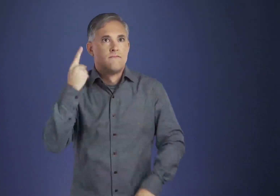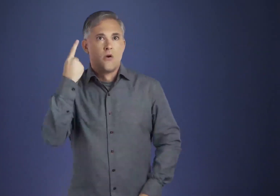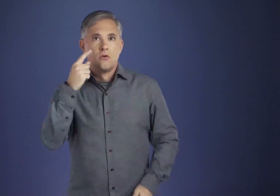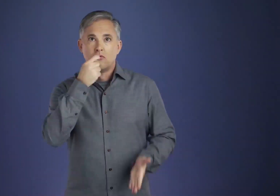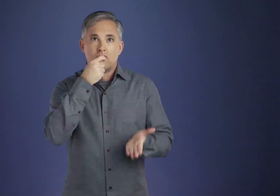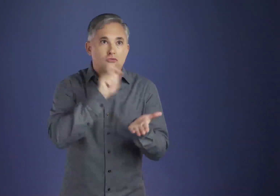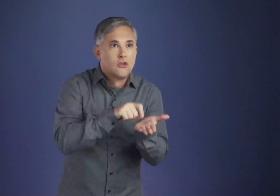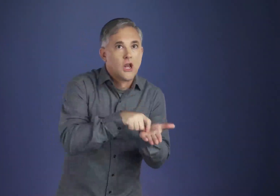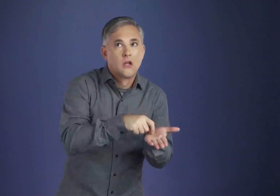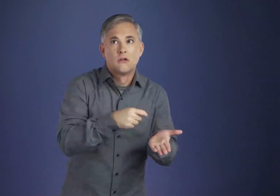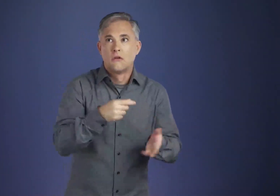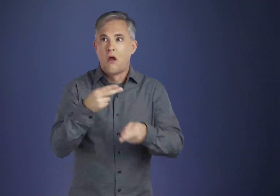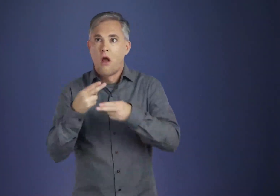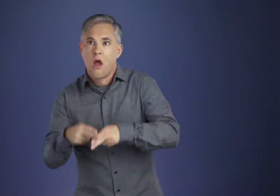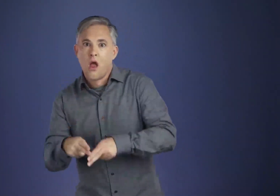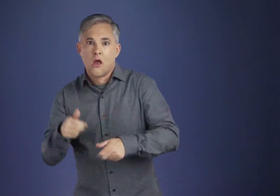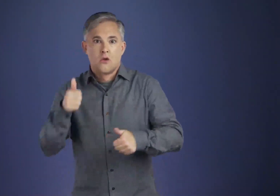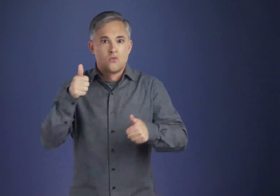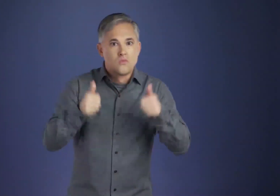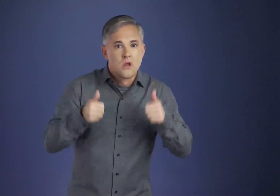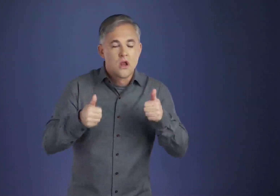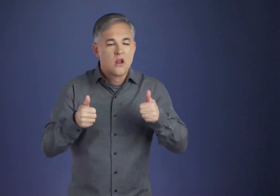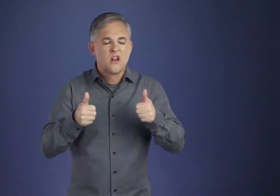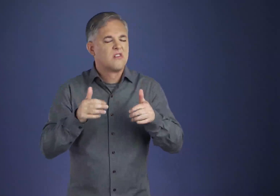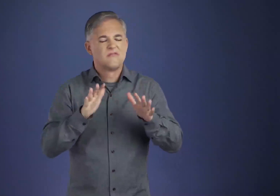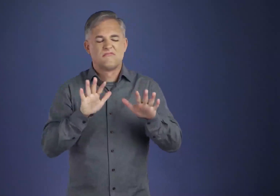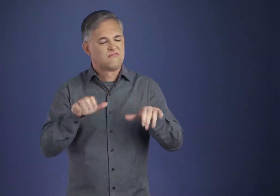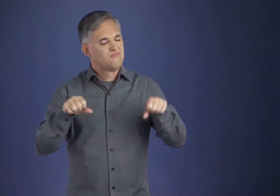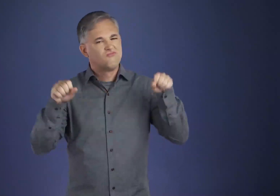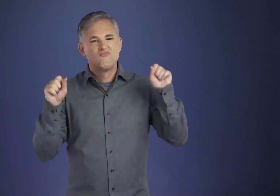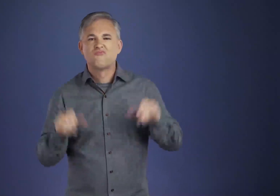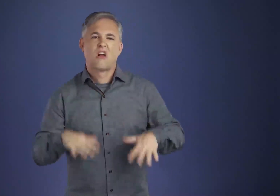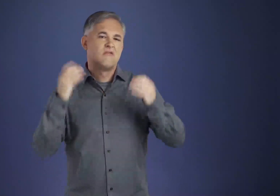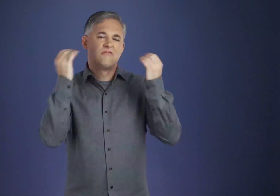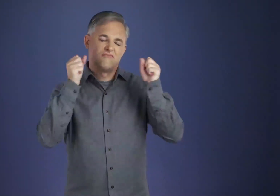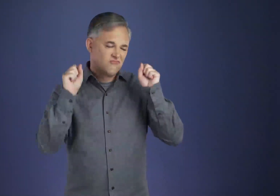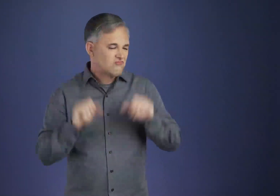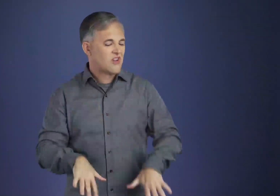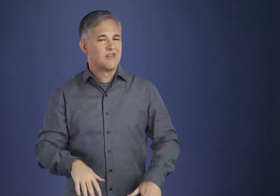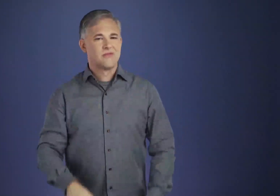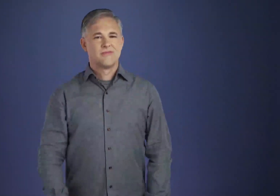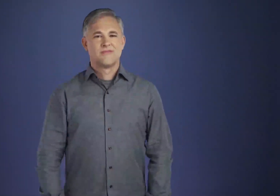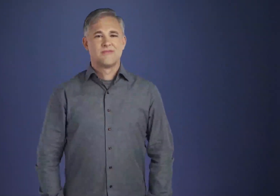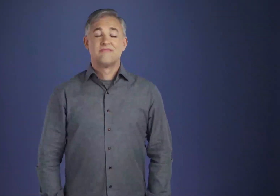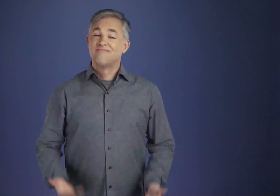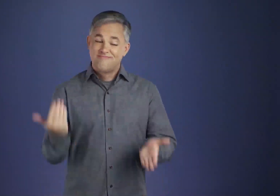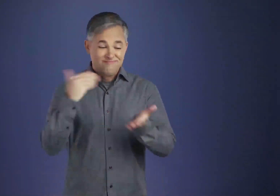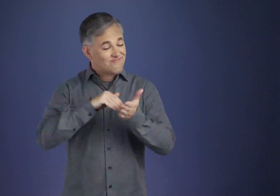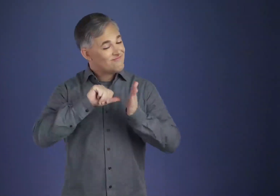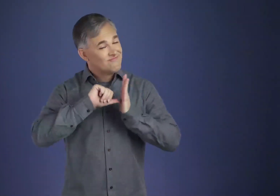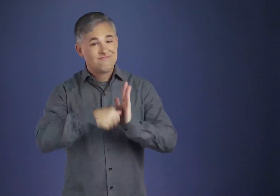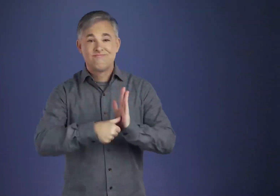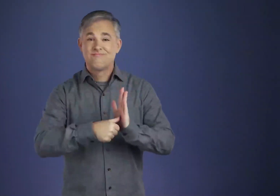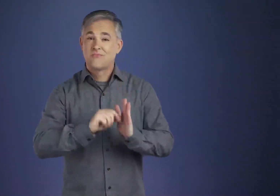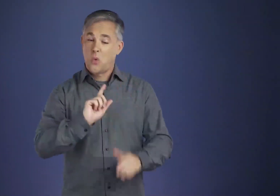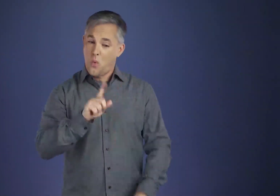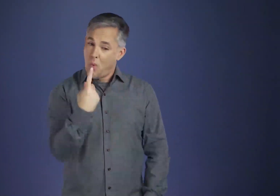bothering yourself with such deep questions as whether it was the hen or the egg that came first. Again,